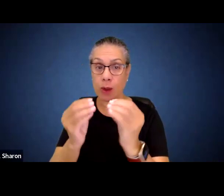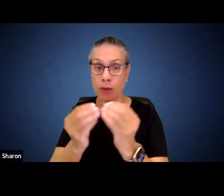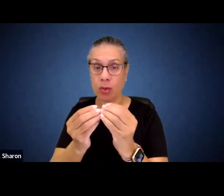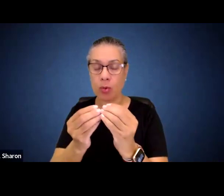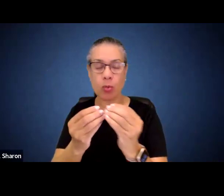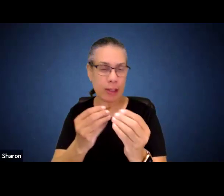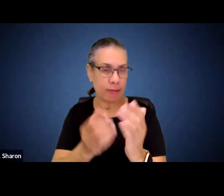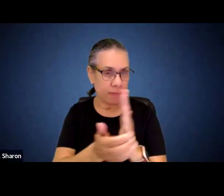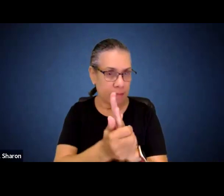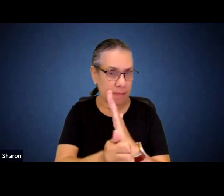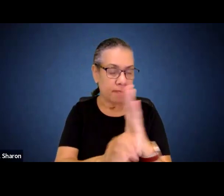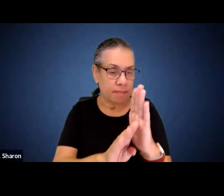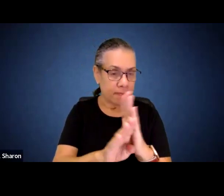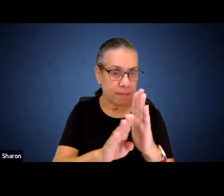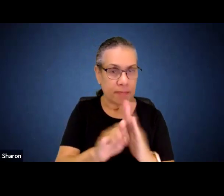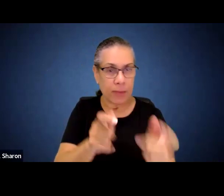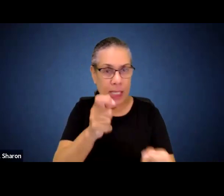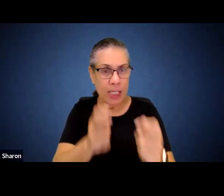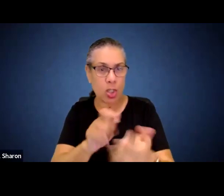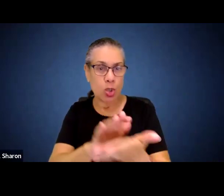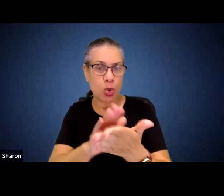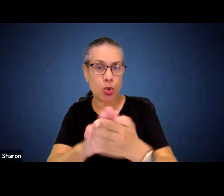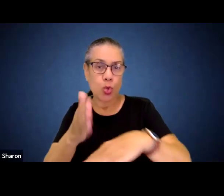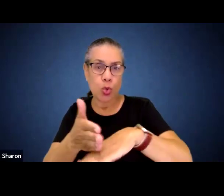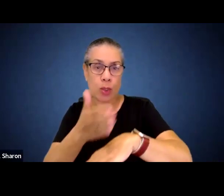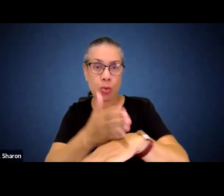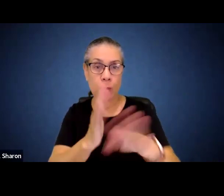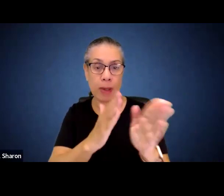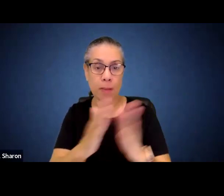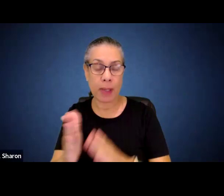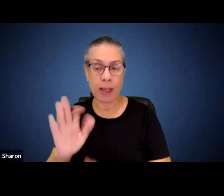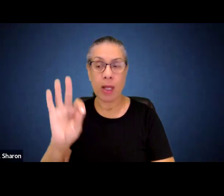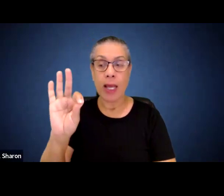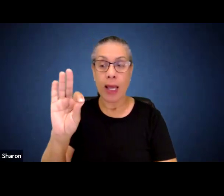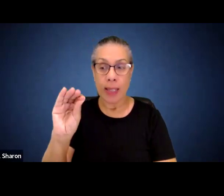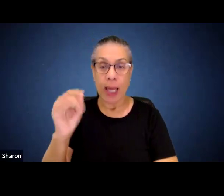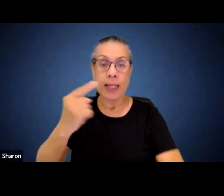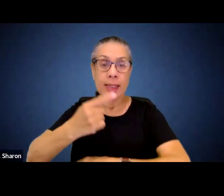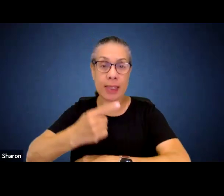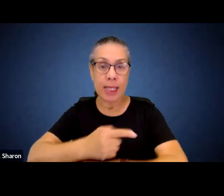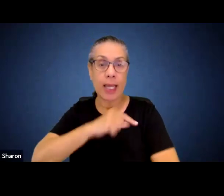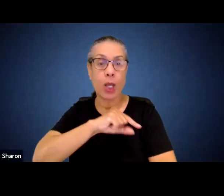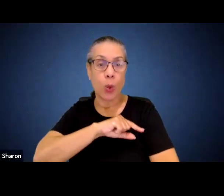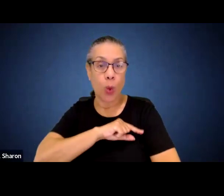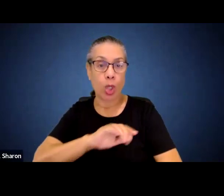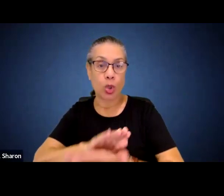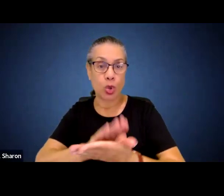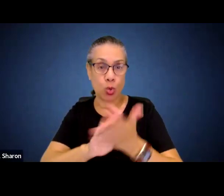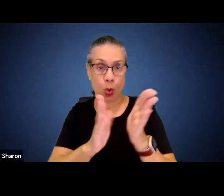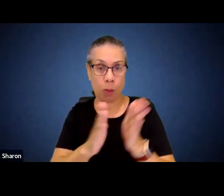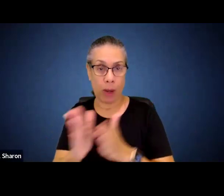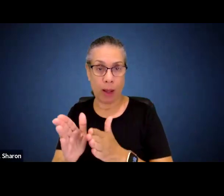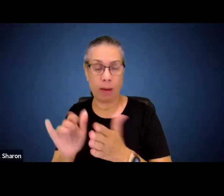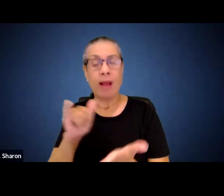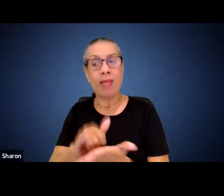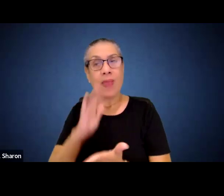developing, implementing, and adjusting school improvement plans, 90-day quality school plans, that continuously